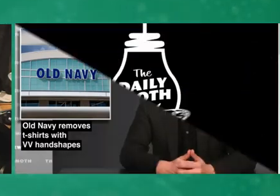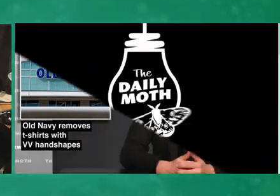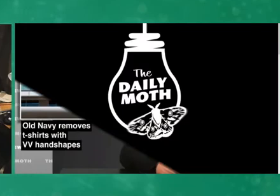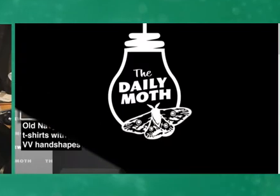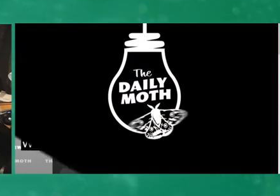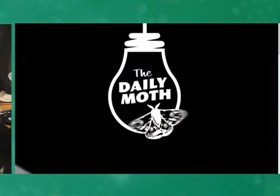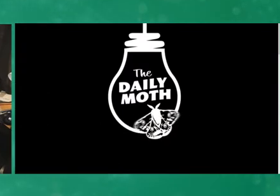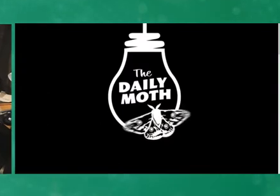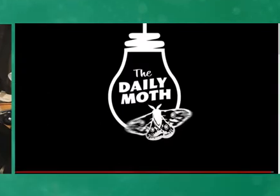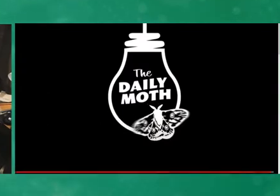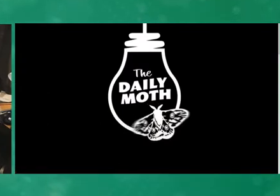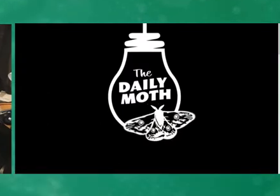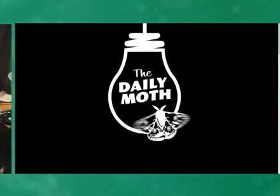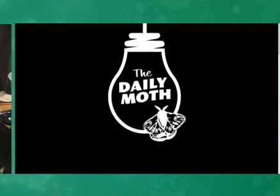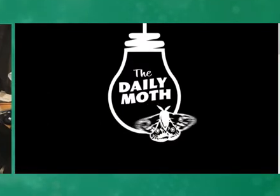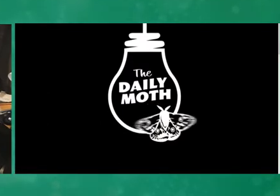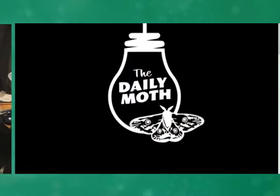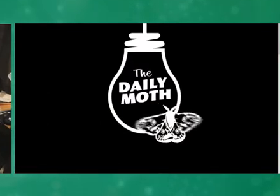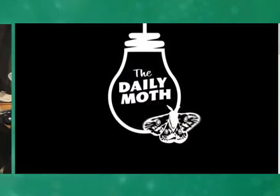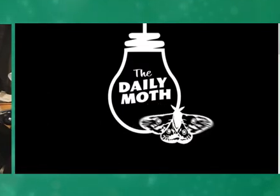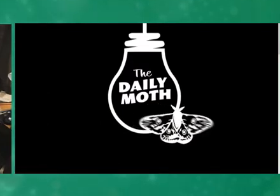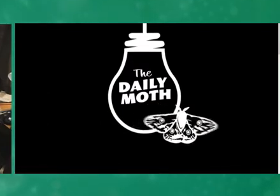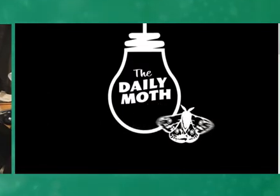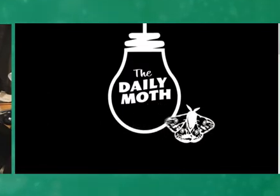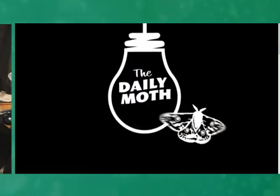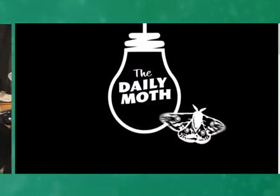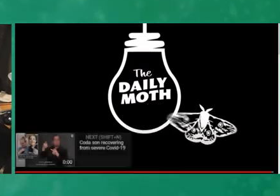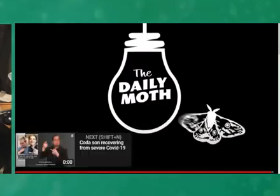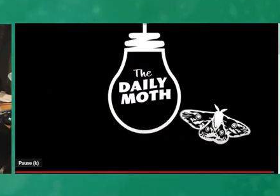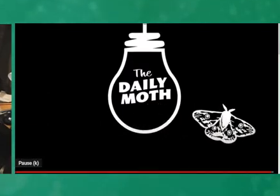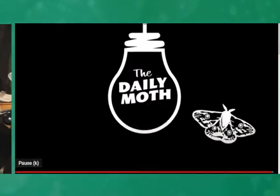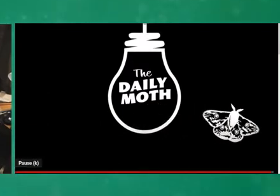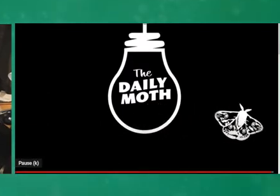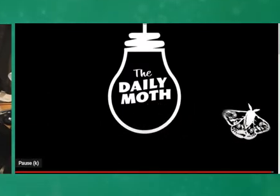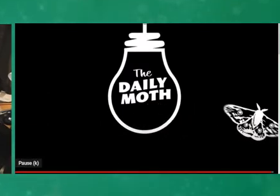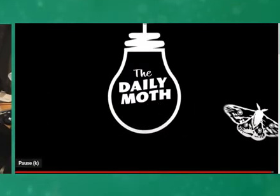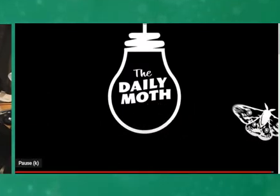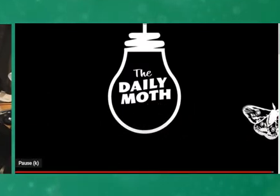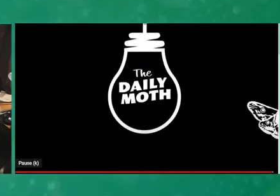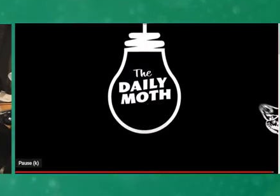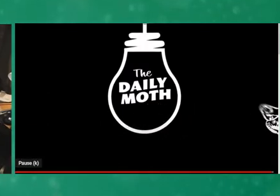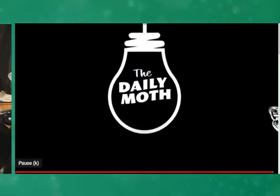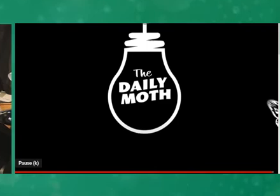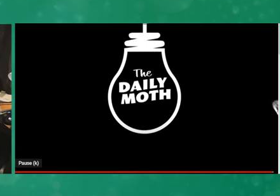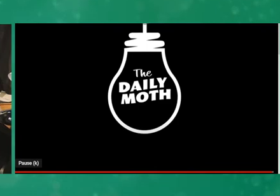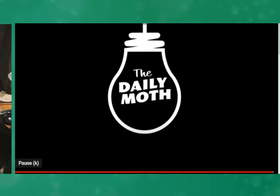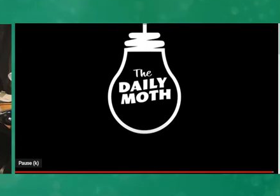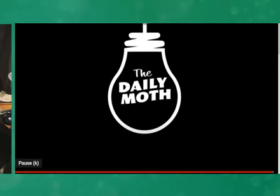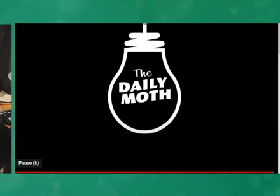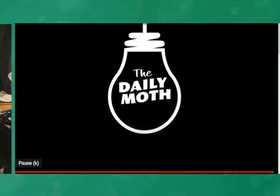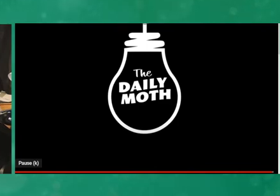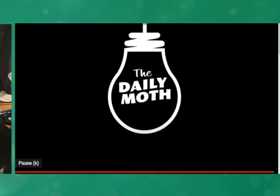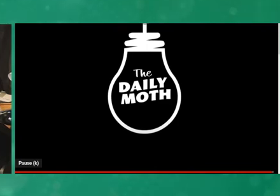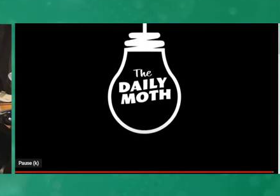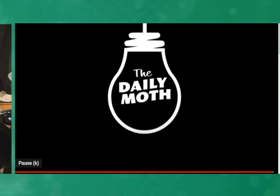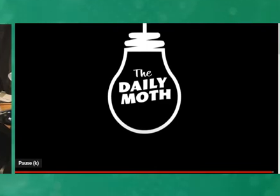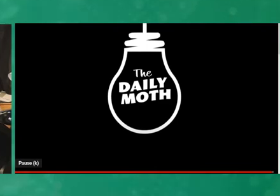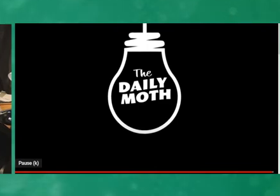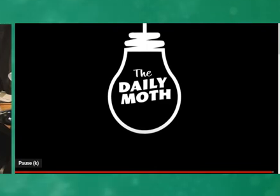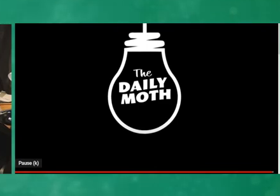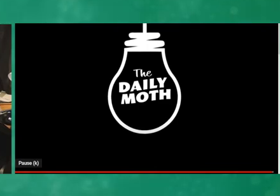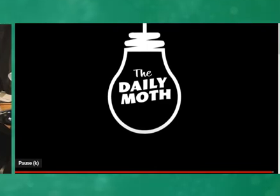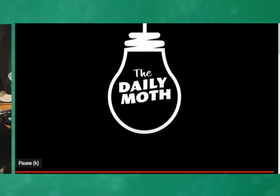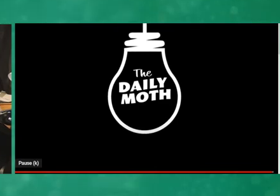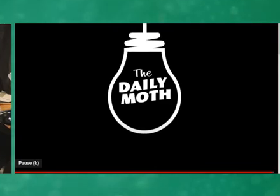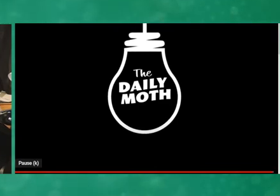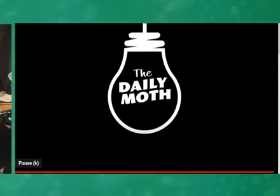says love one another. Anyway, that's the end of the video. Hope you guys had a good time. Okay, so